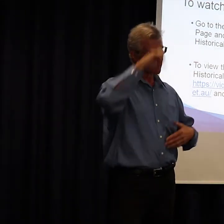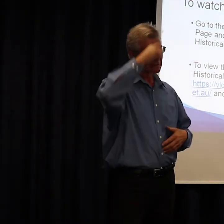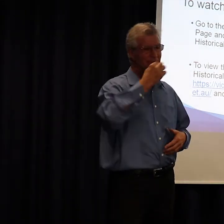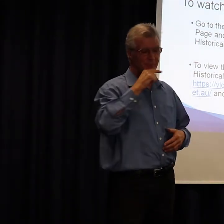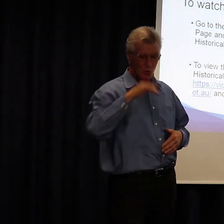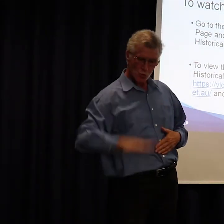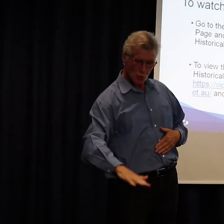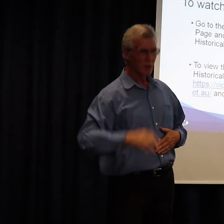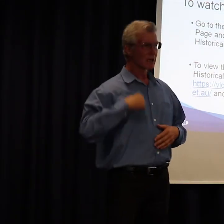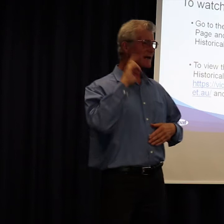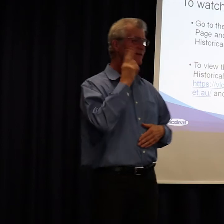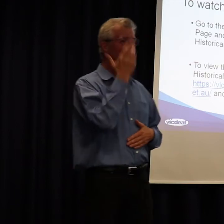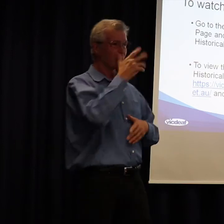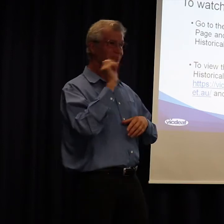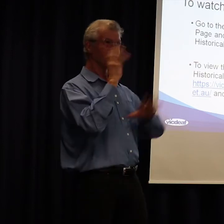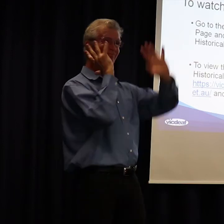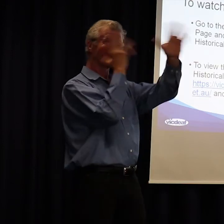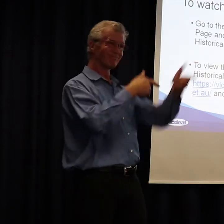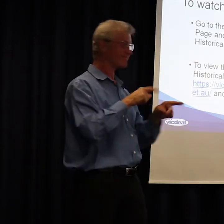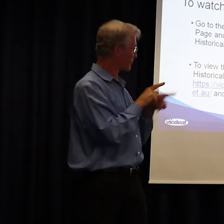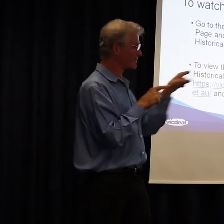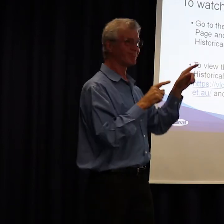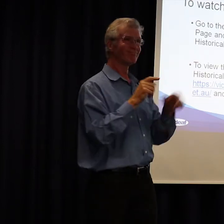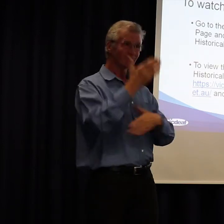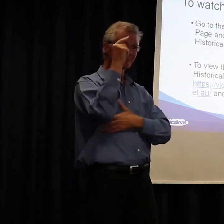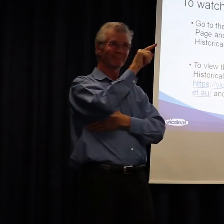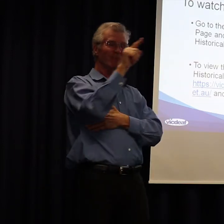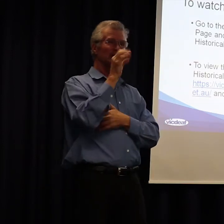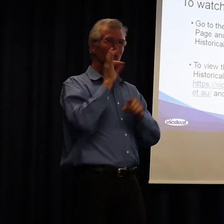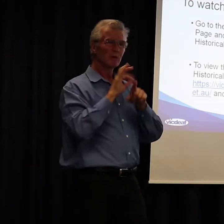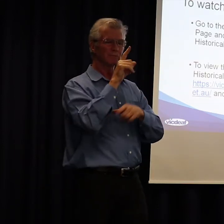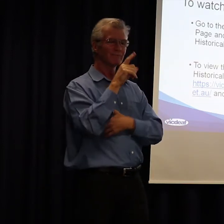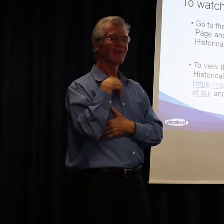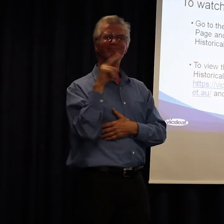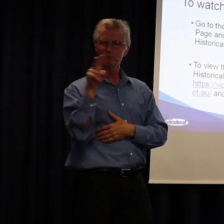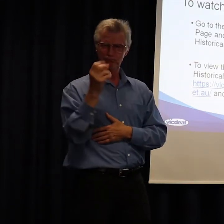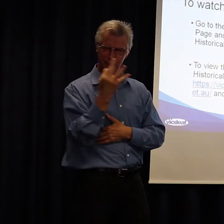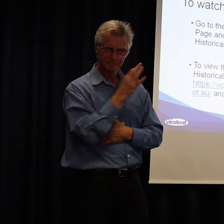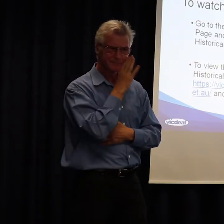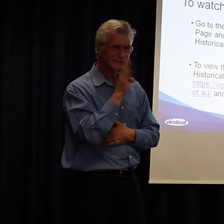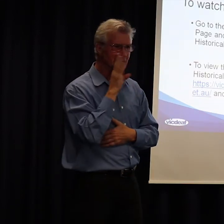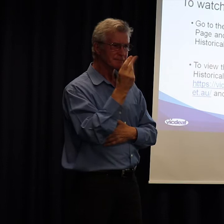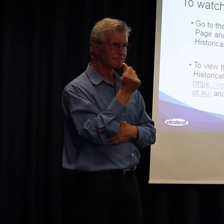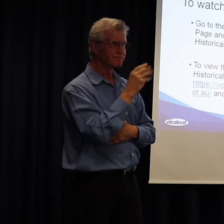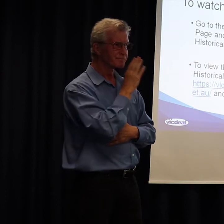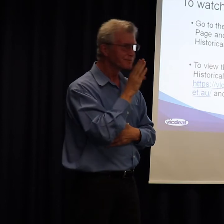I think I do recall when I was a boy at the deaf school they would show films in colour, but I know they're not in